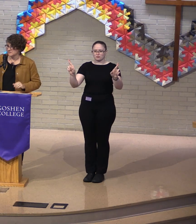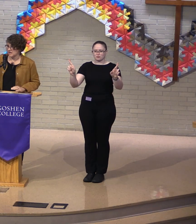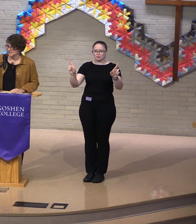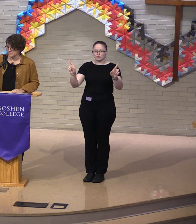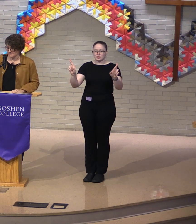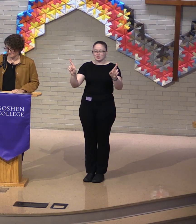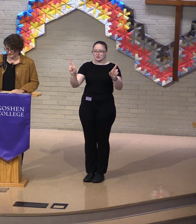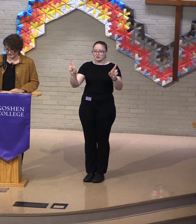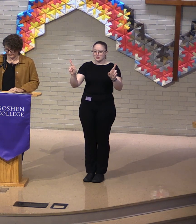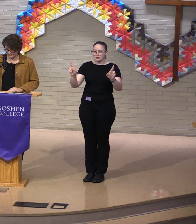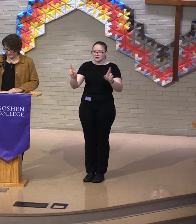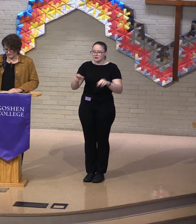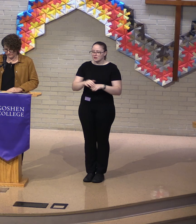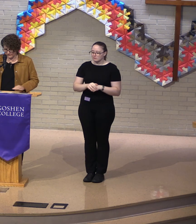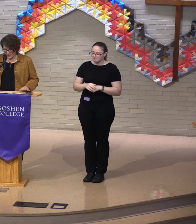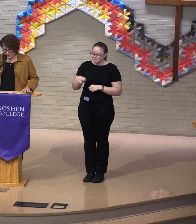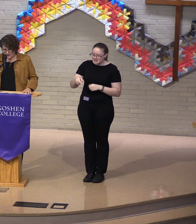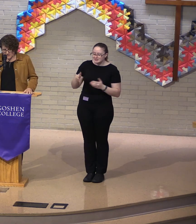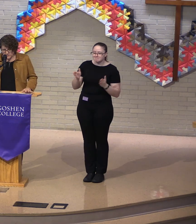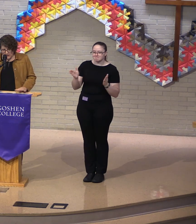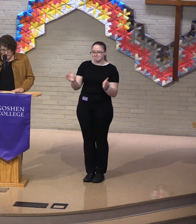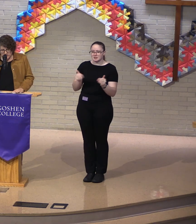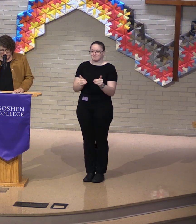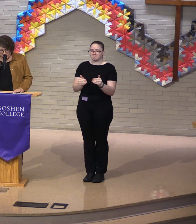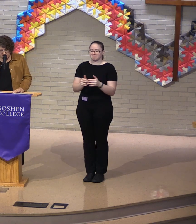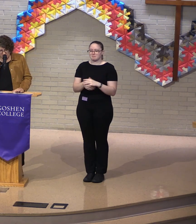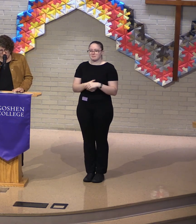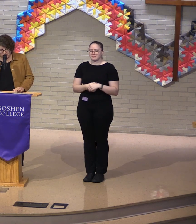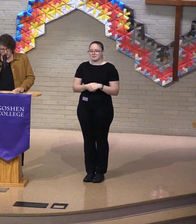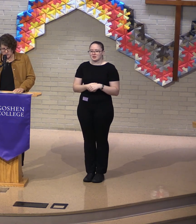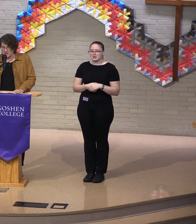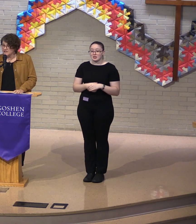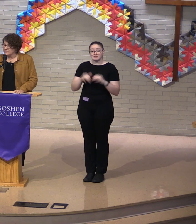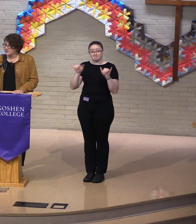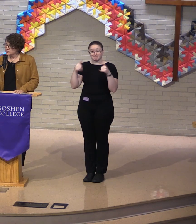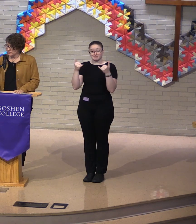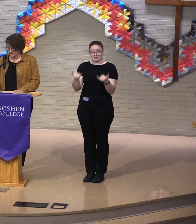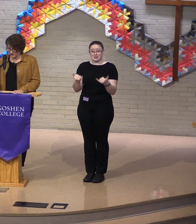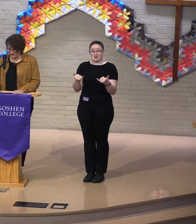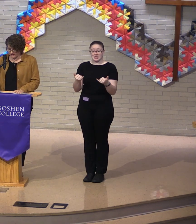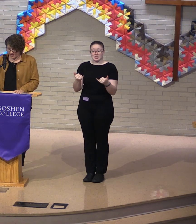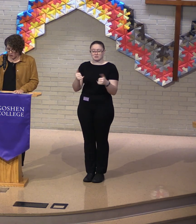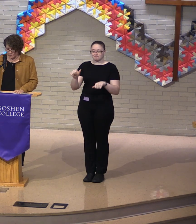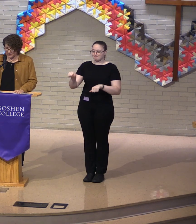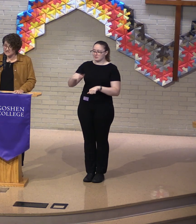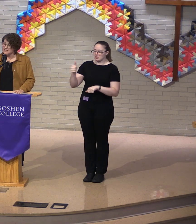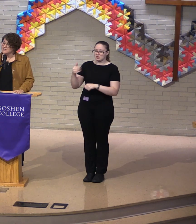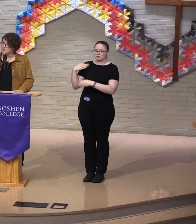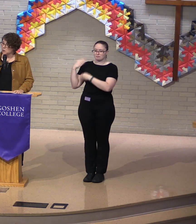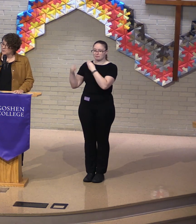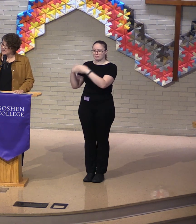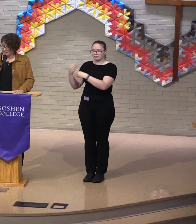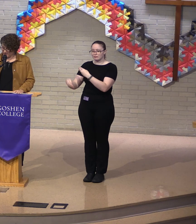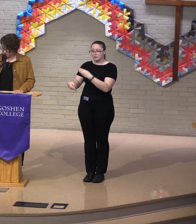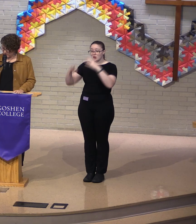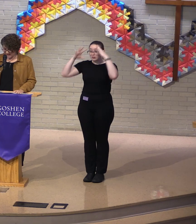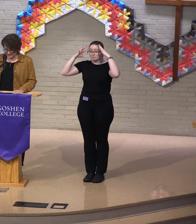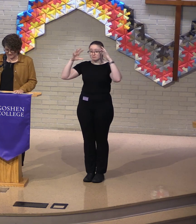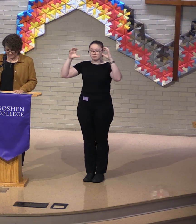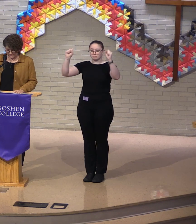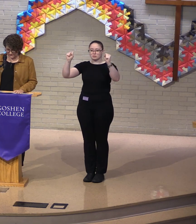offered in this space. So now we'll turn our attention to another tradition, our President's